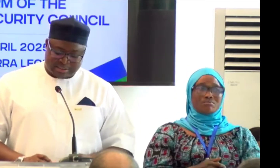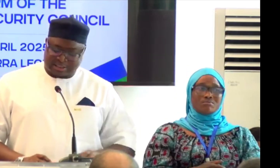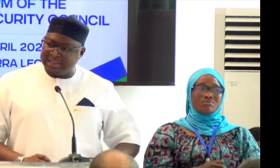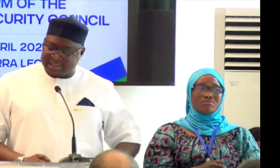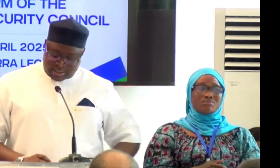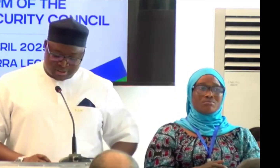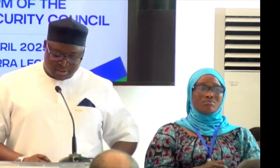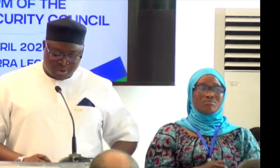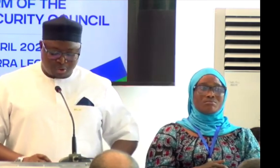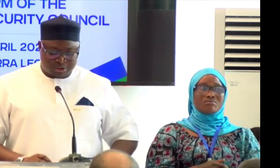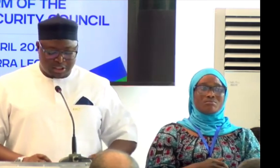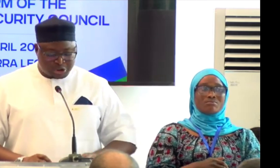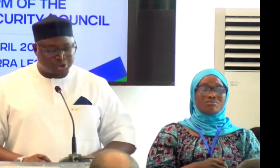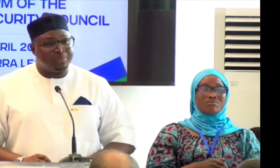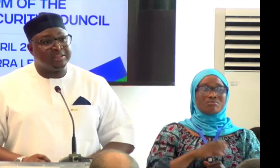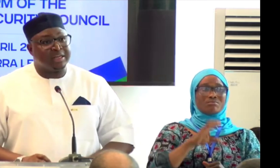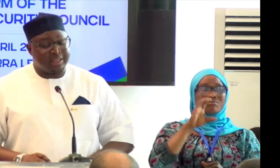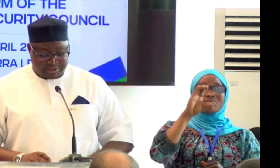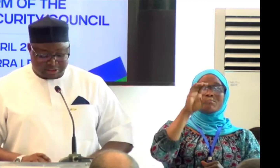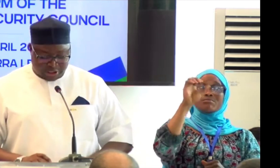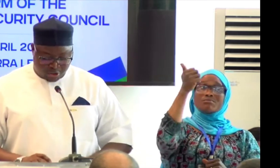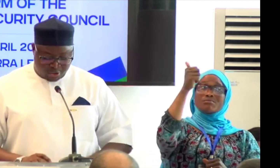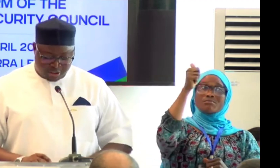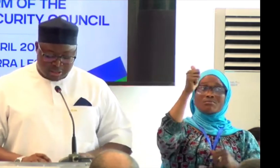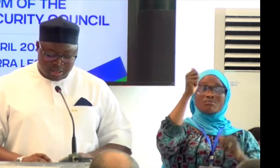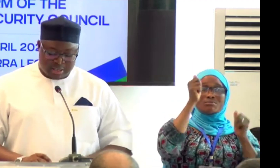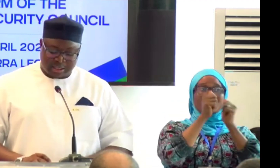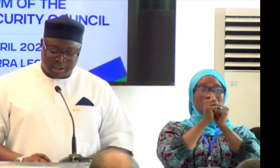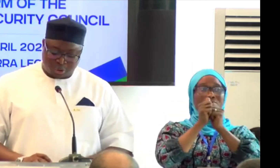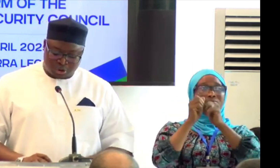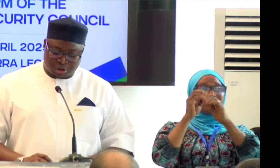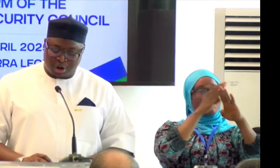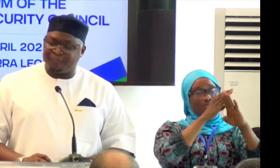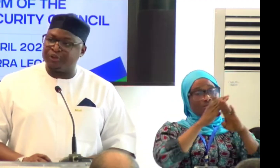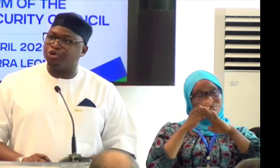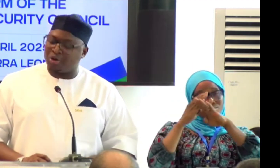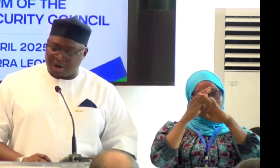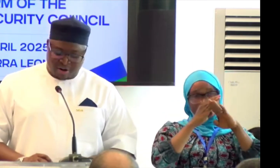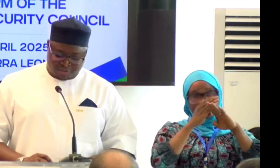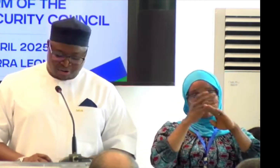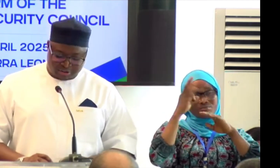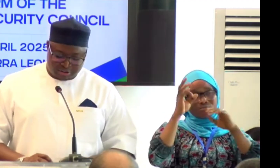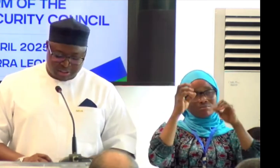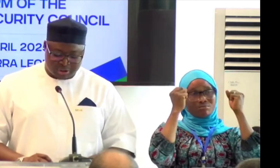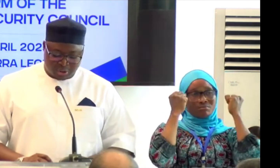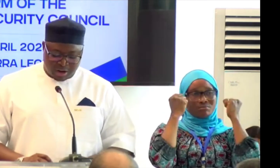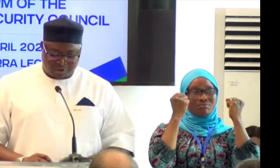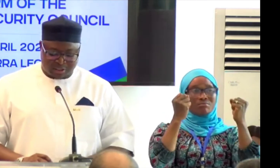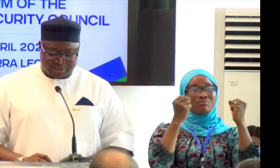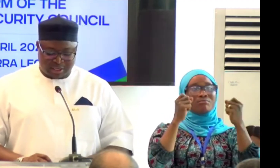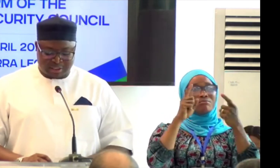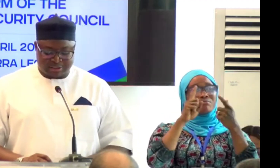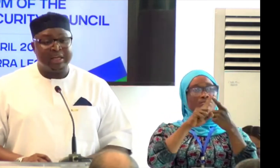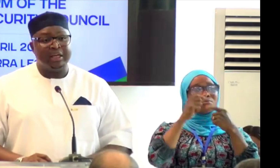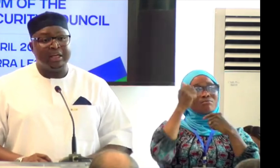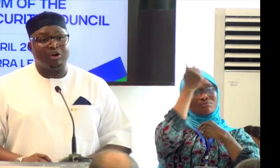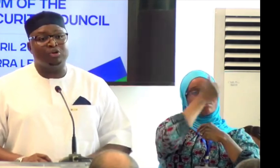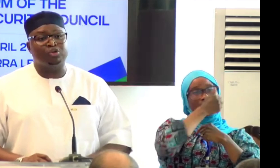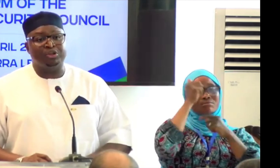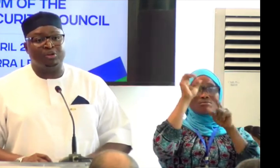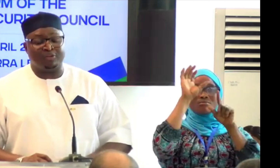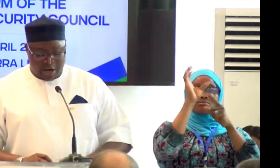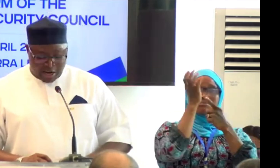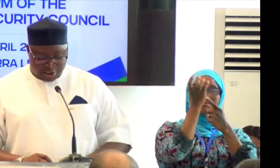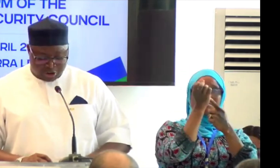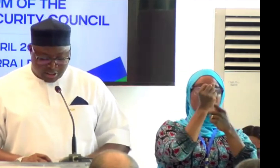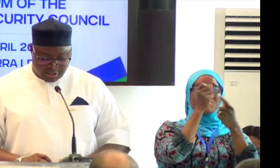the C10 was instrumental in securing the inclusion of a strong reference to Africa's case in the